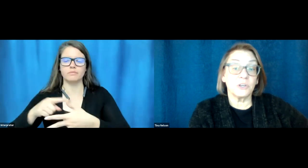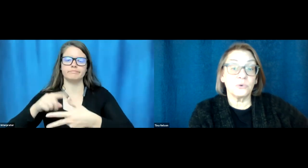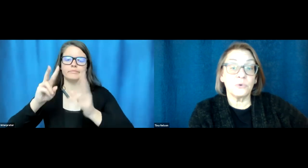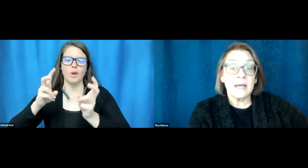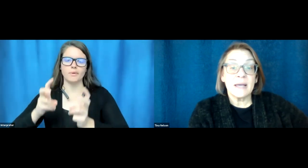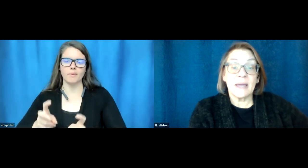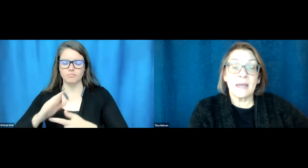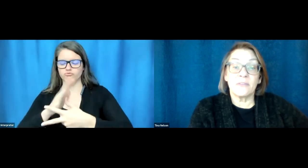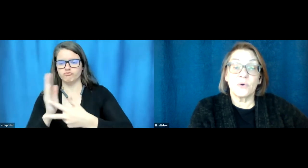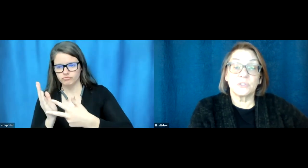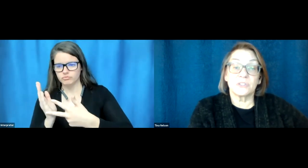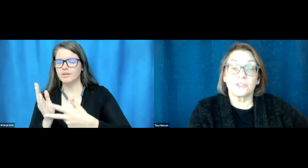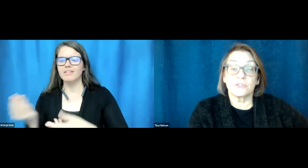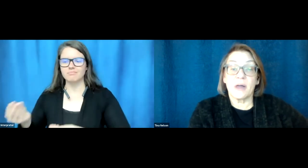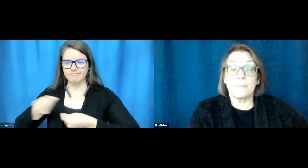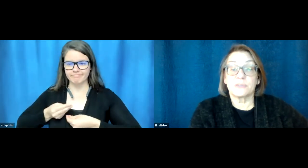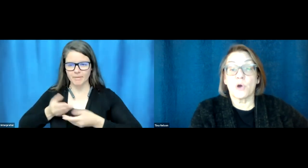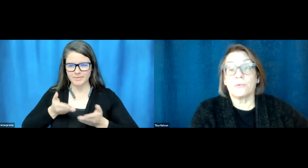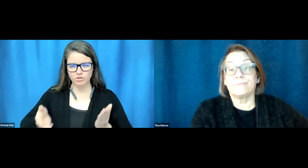review, and those discussions will happen tomorrow.